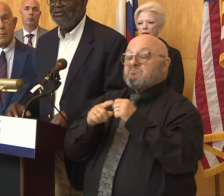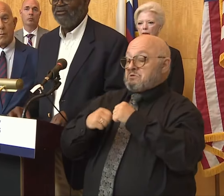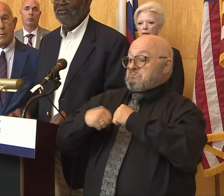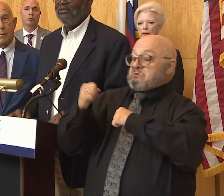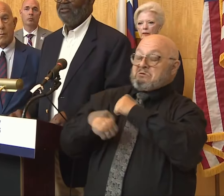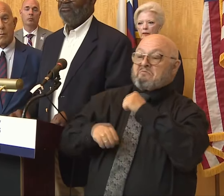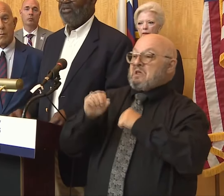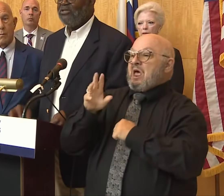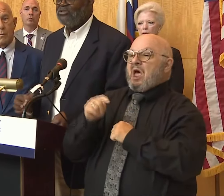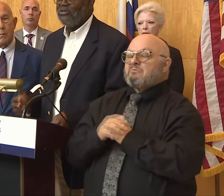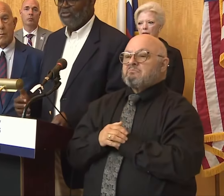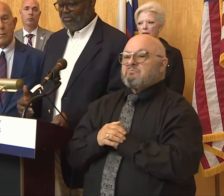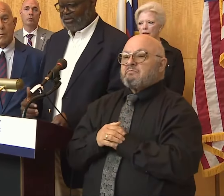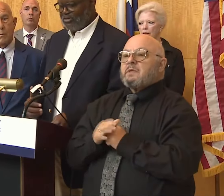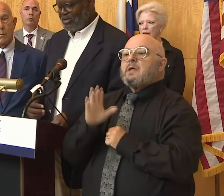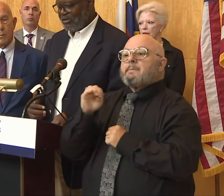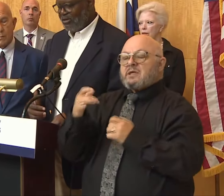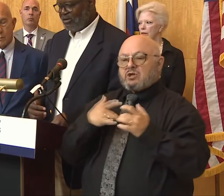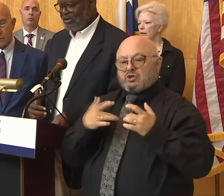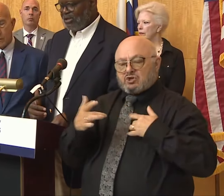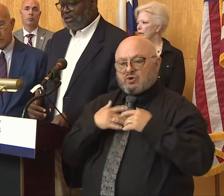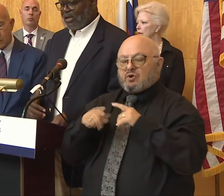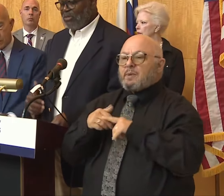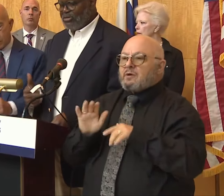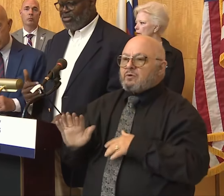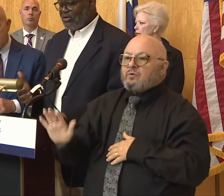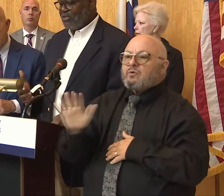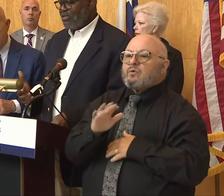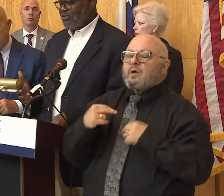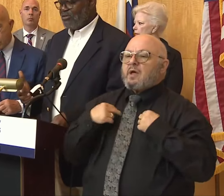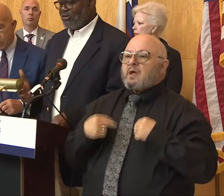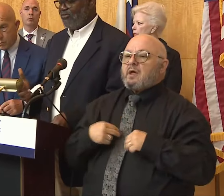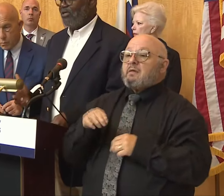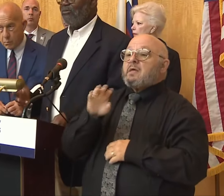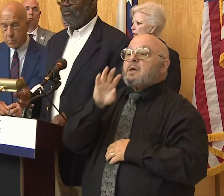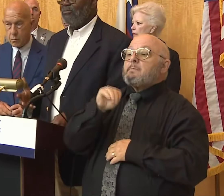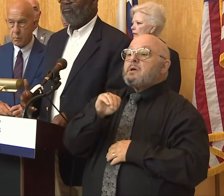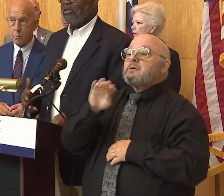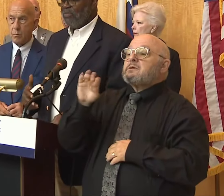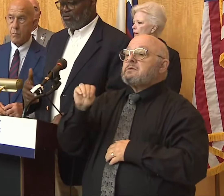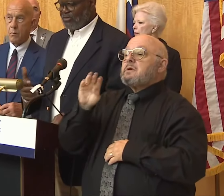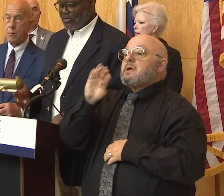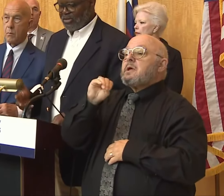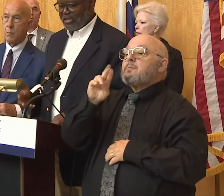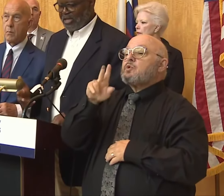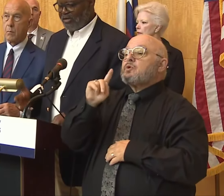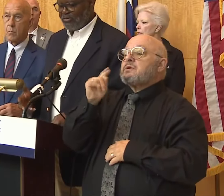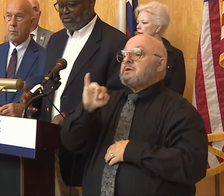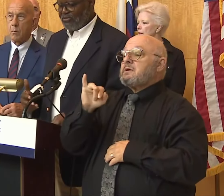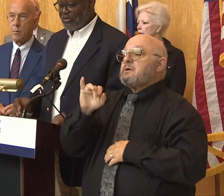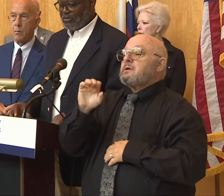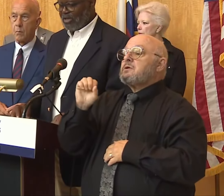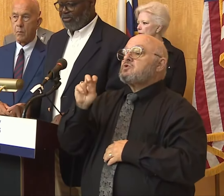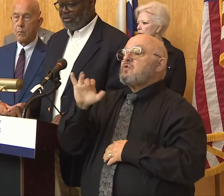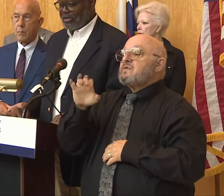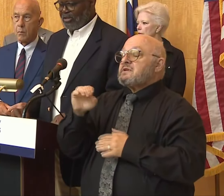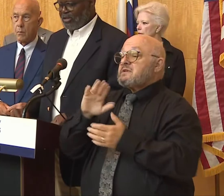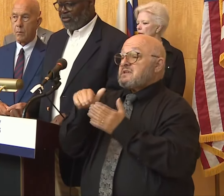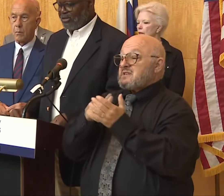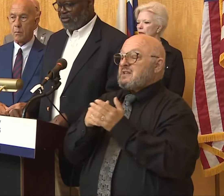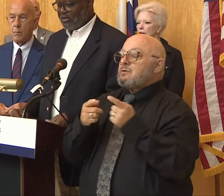out. Be concerned about your health. Our multi-service centers are available both during and after severe